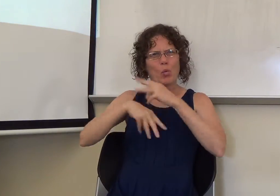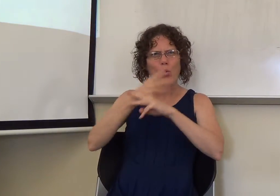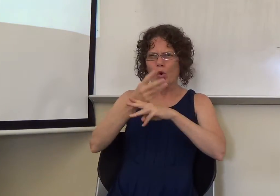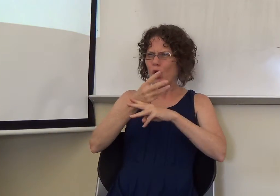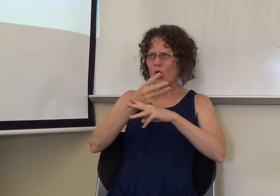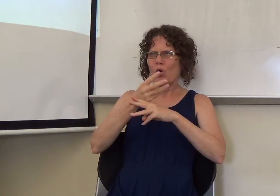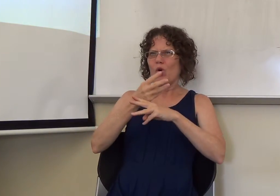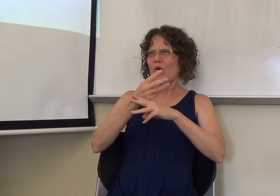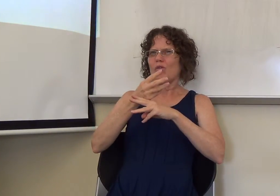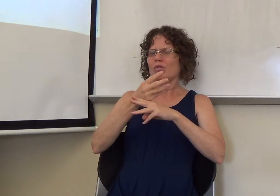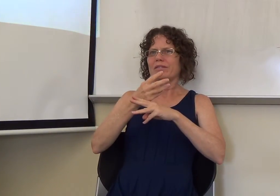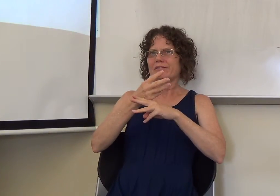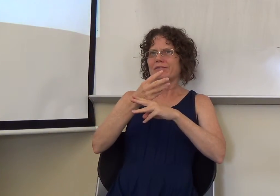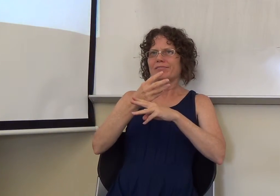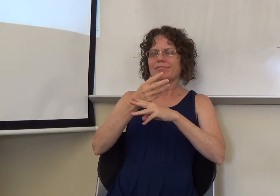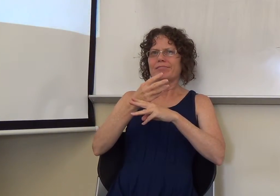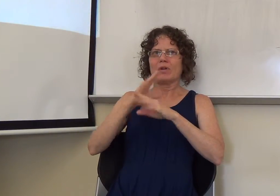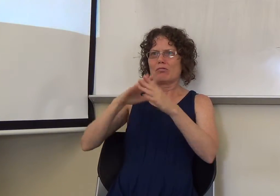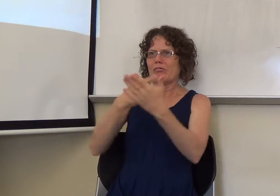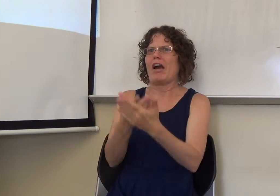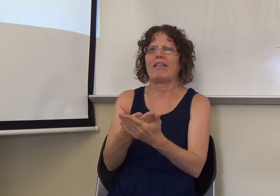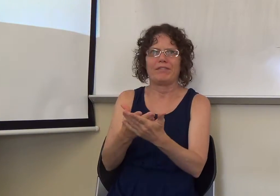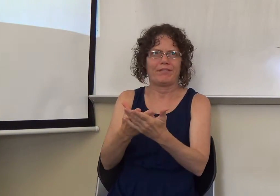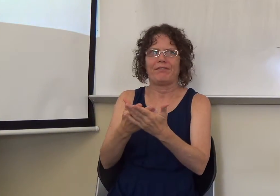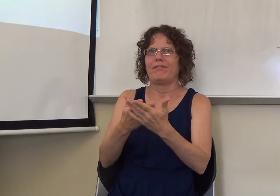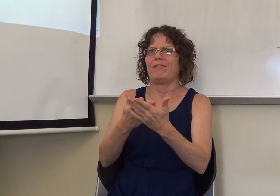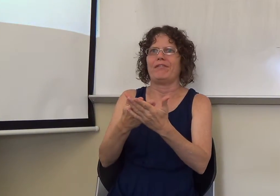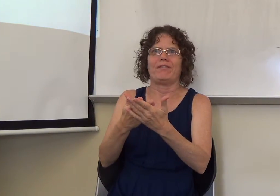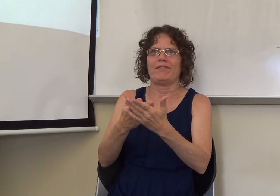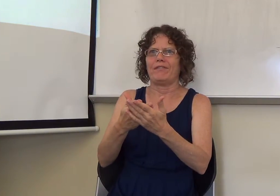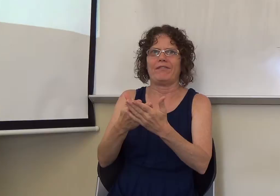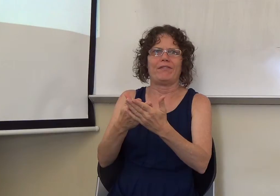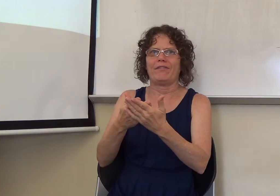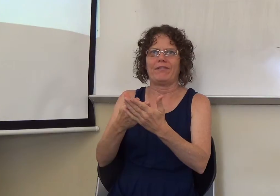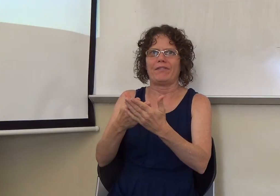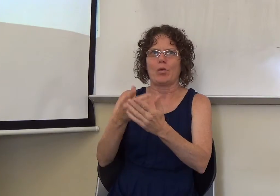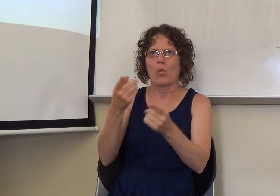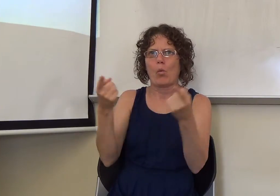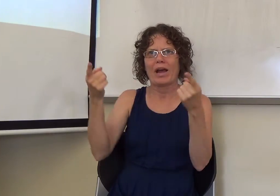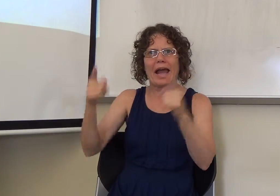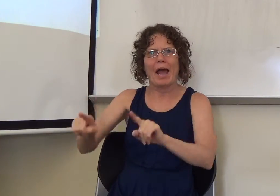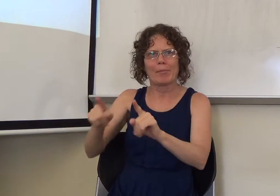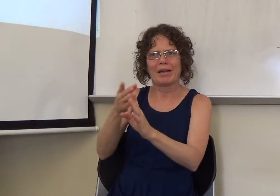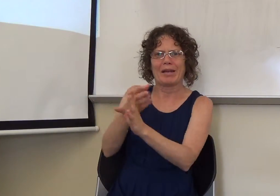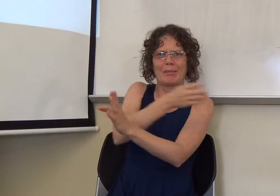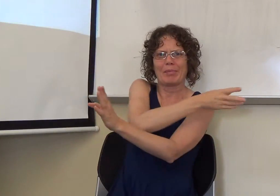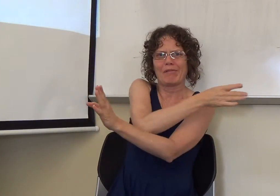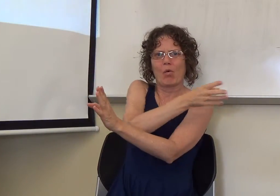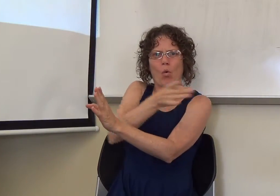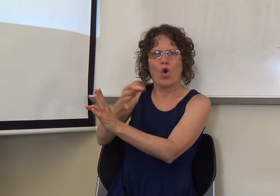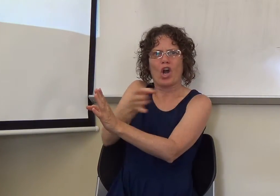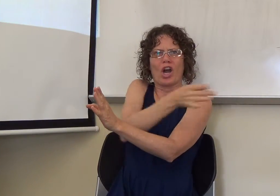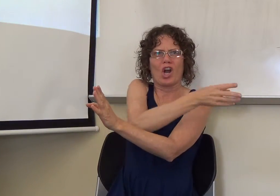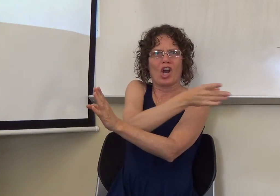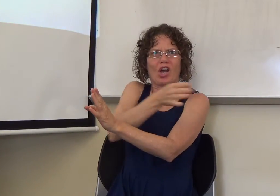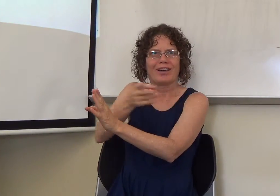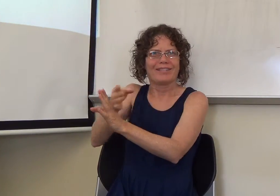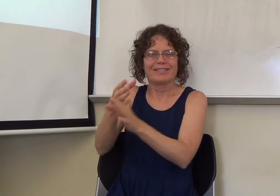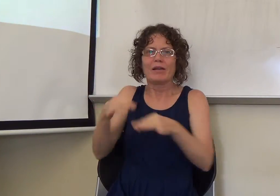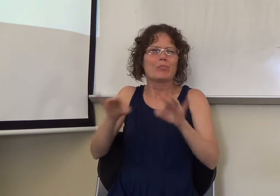is and what happened in the past. Okay, it's important to any major, all right, having some idea of